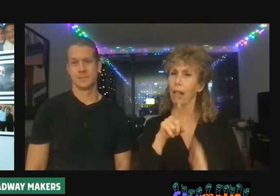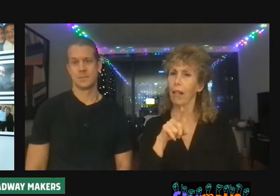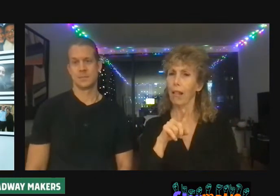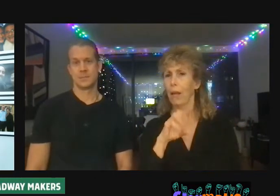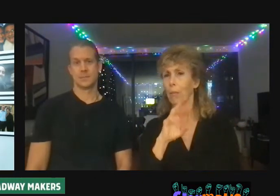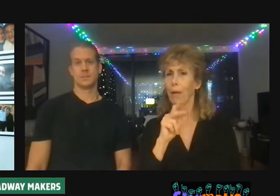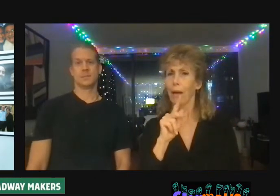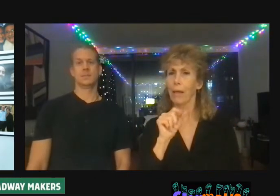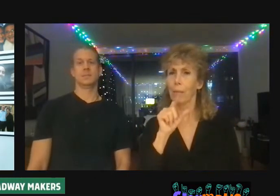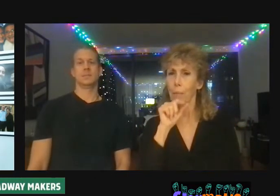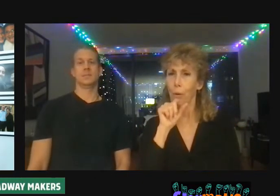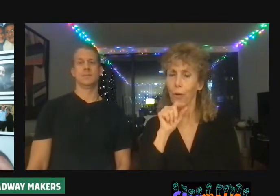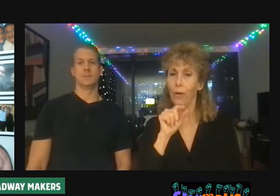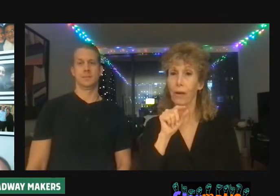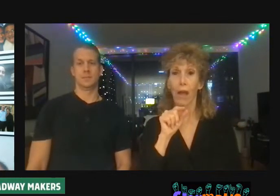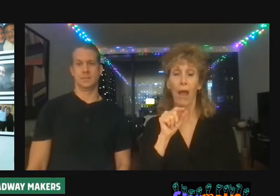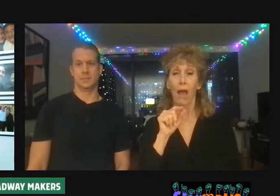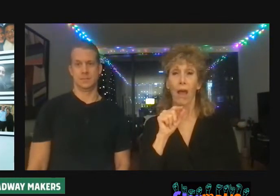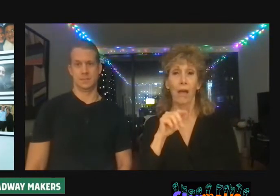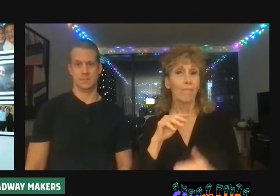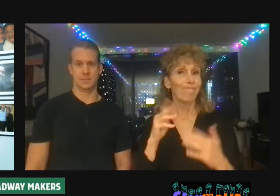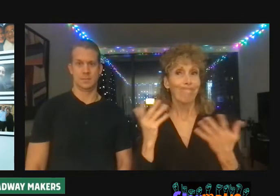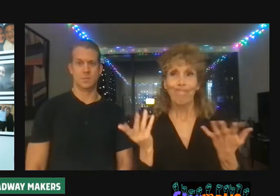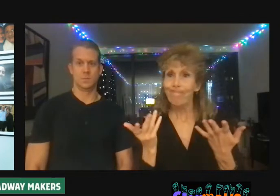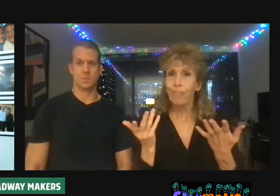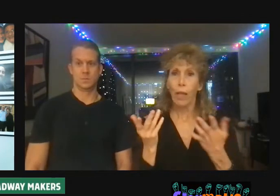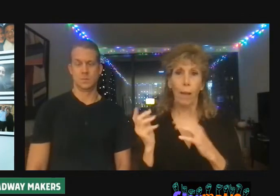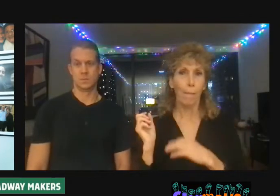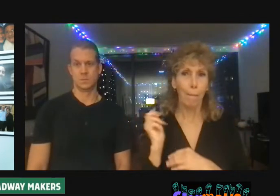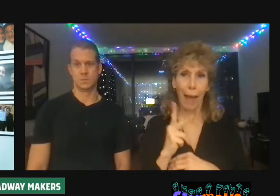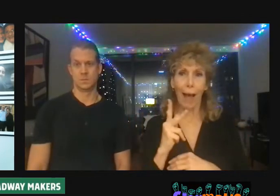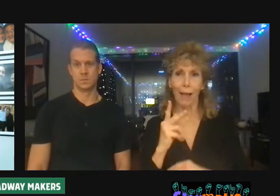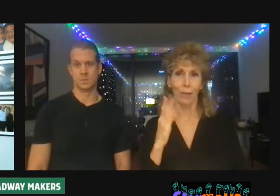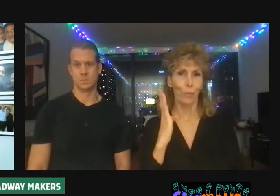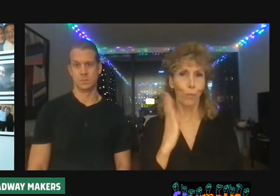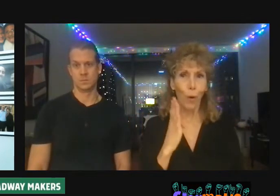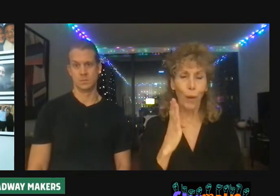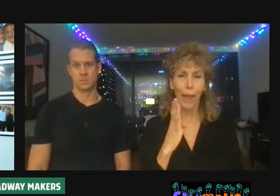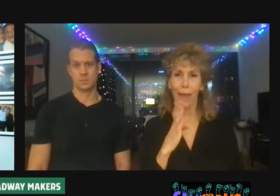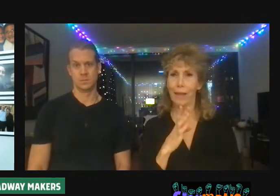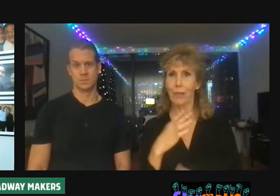returning to Broadway with this incredible cast.